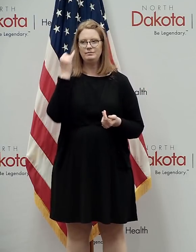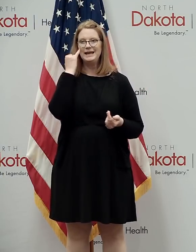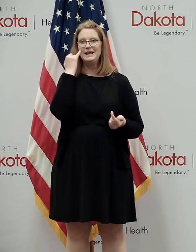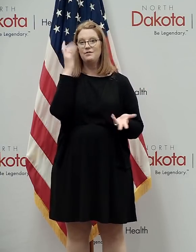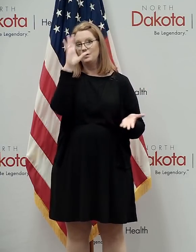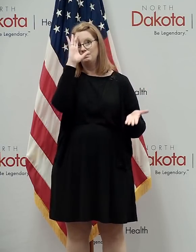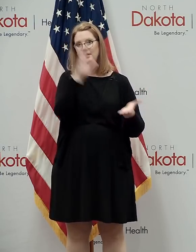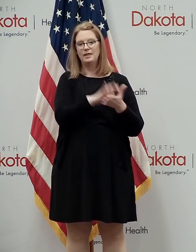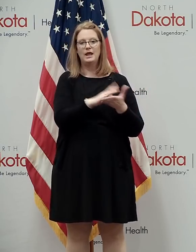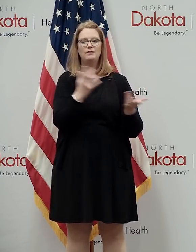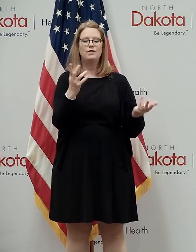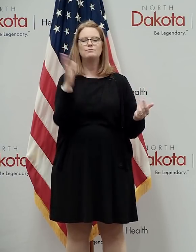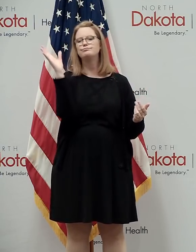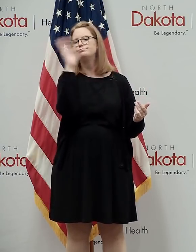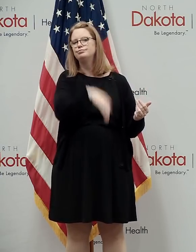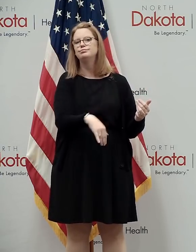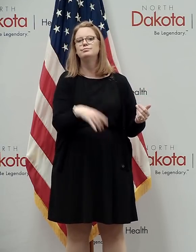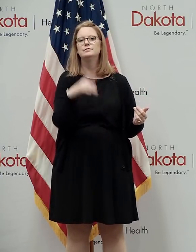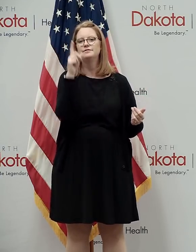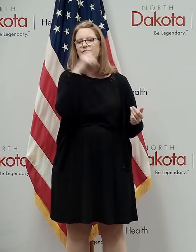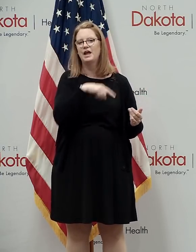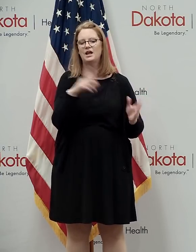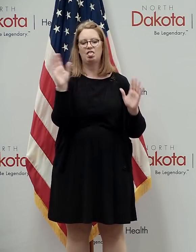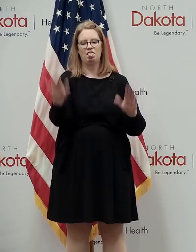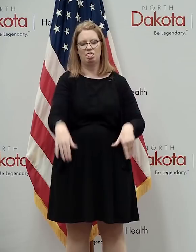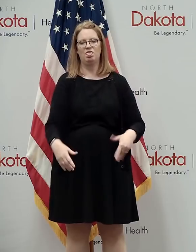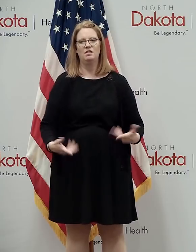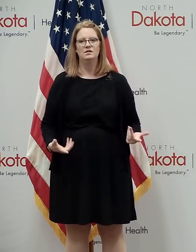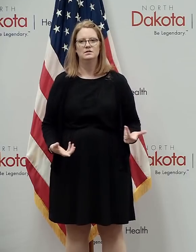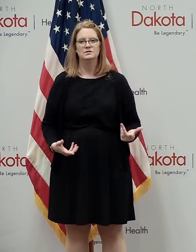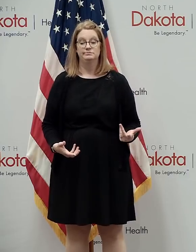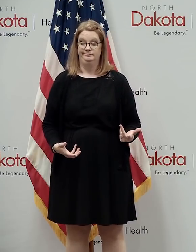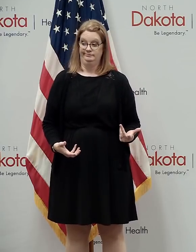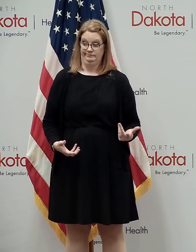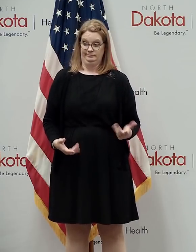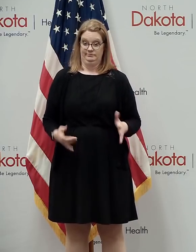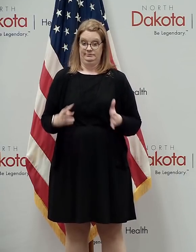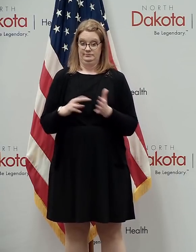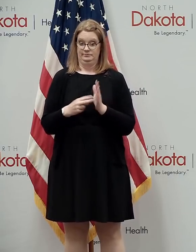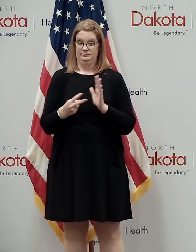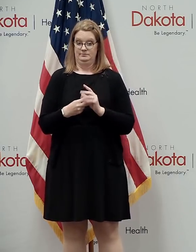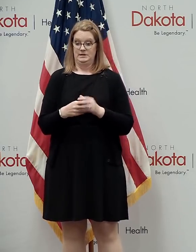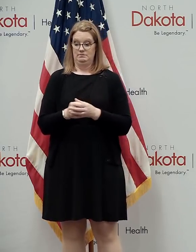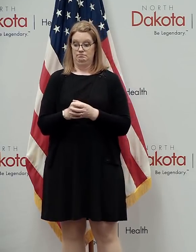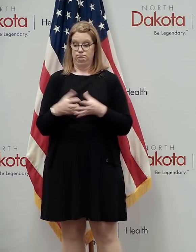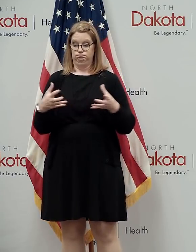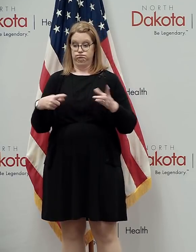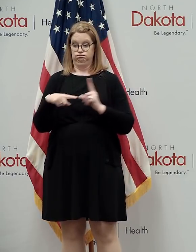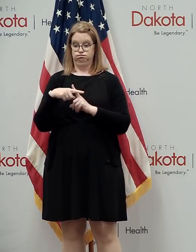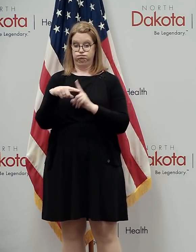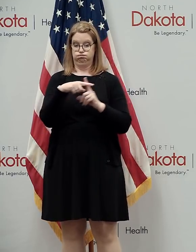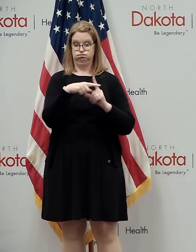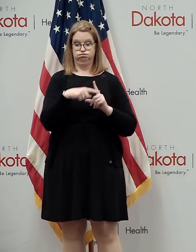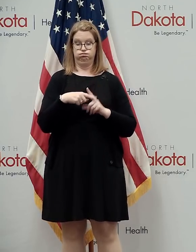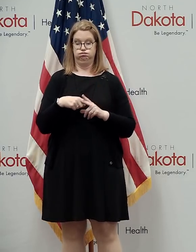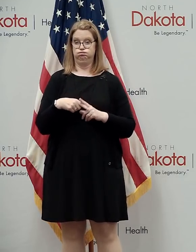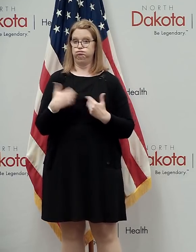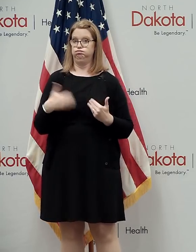and ignore all the rules and drop back, then we could find ourselves having outbreaks. But we would again,